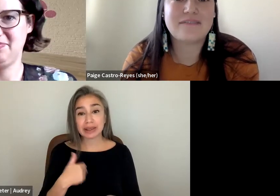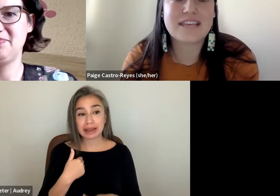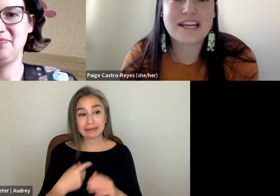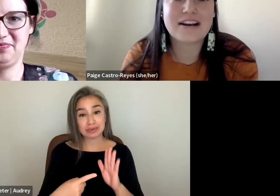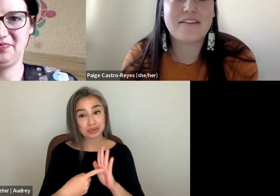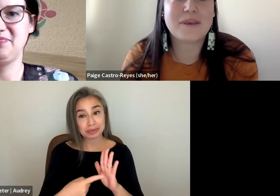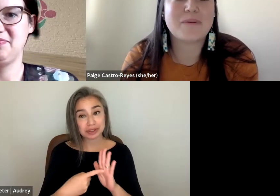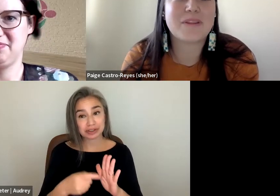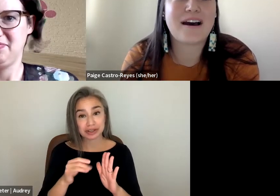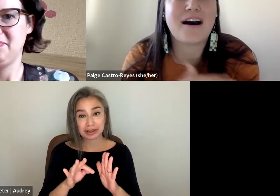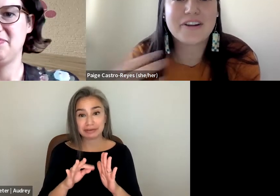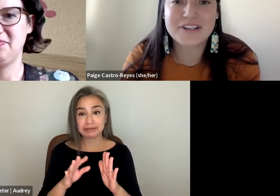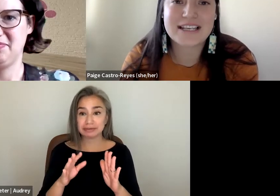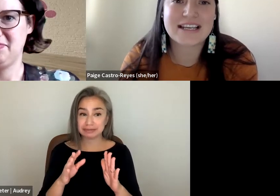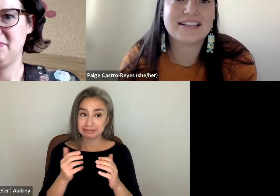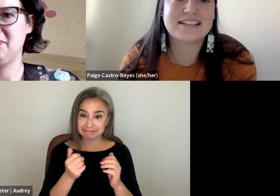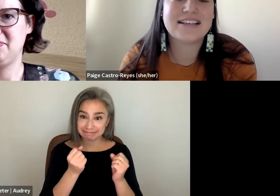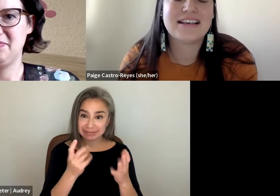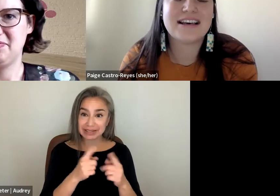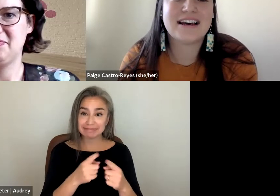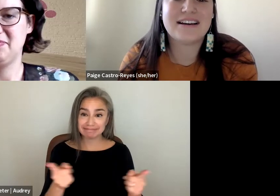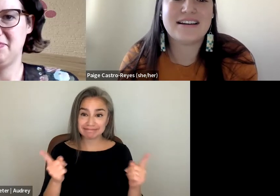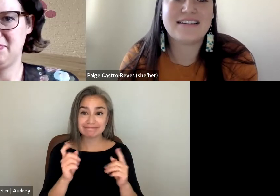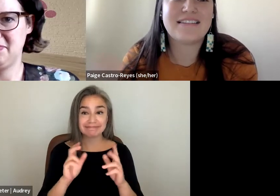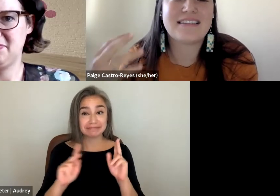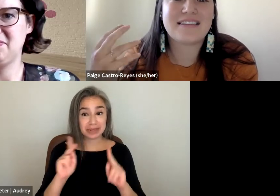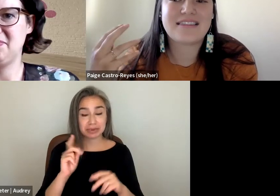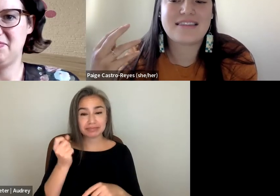representation of people that understand